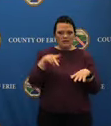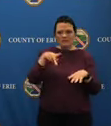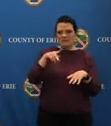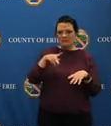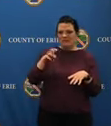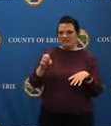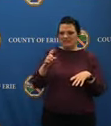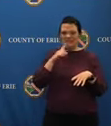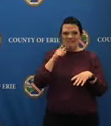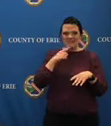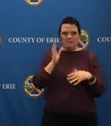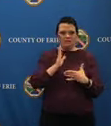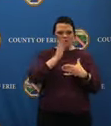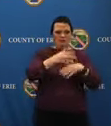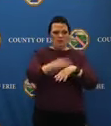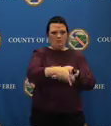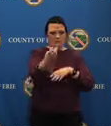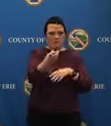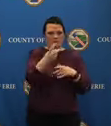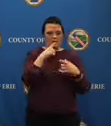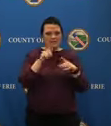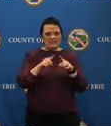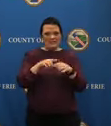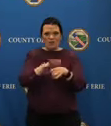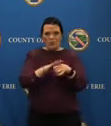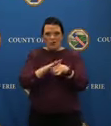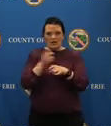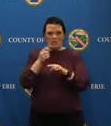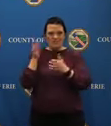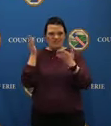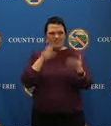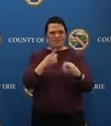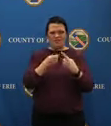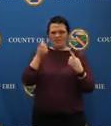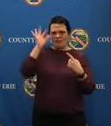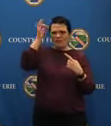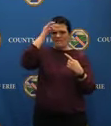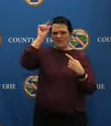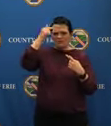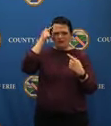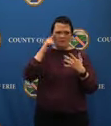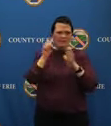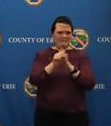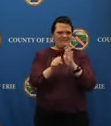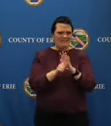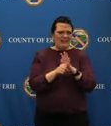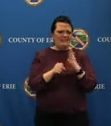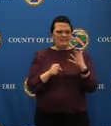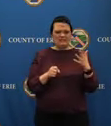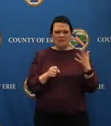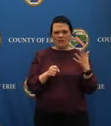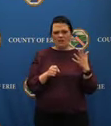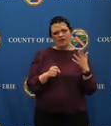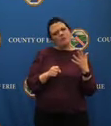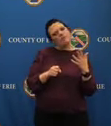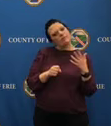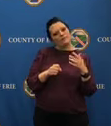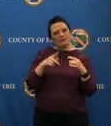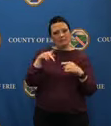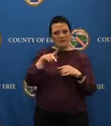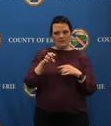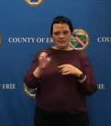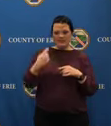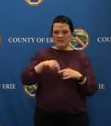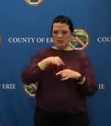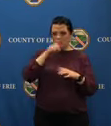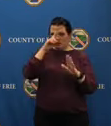being intercepted at locations of delivery by the federal government, by states. The PPEs that